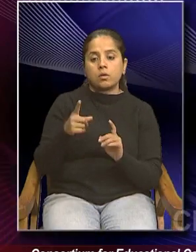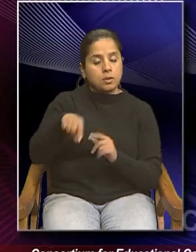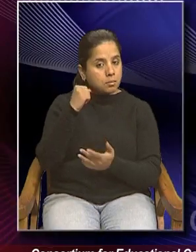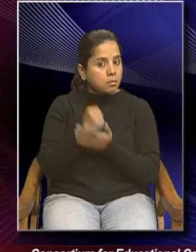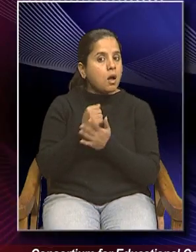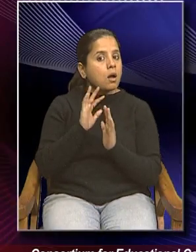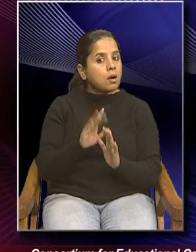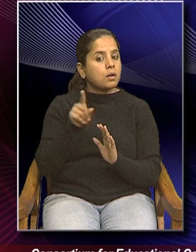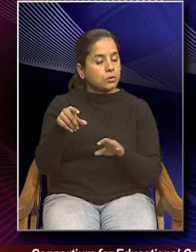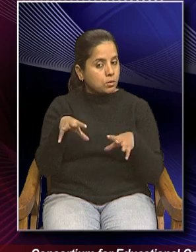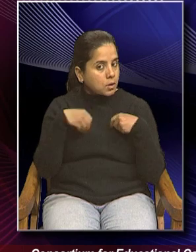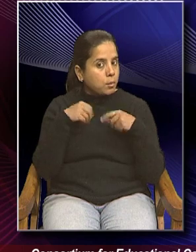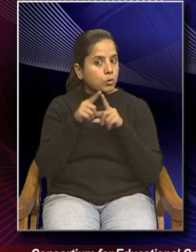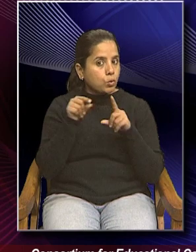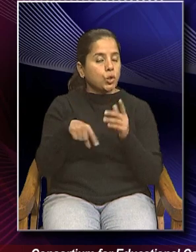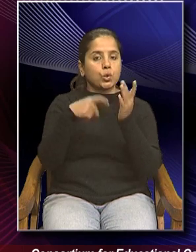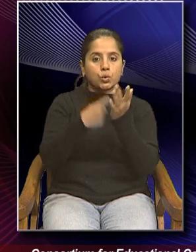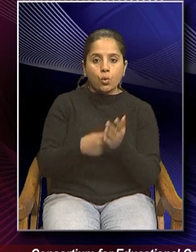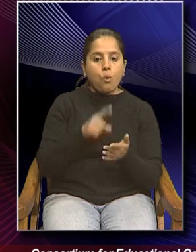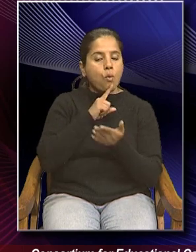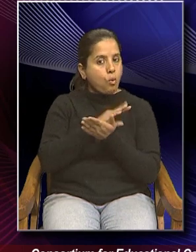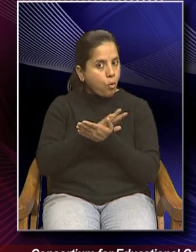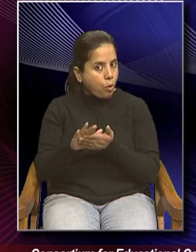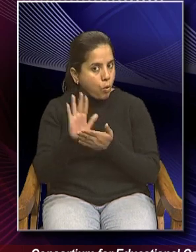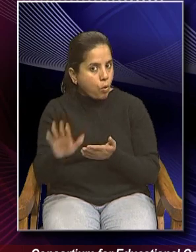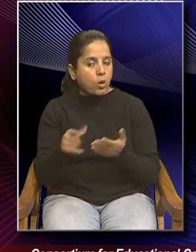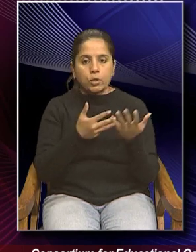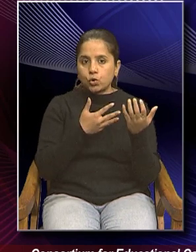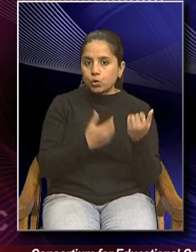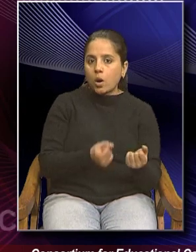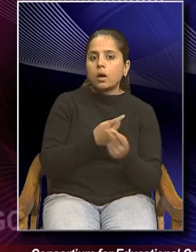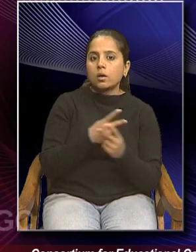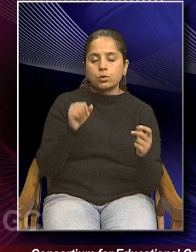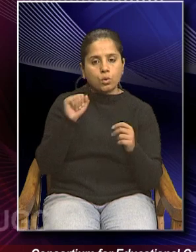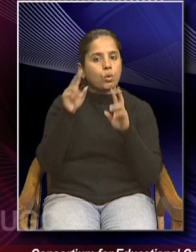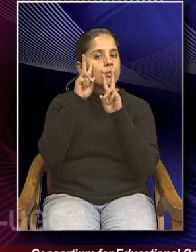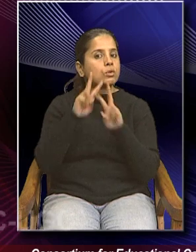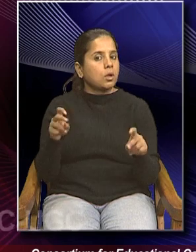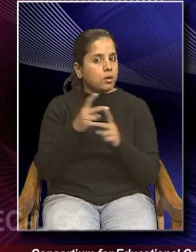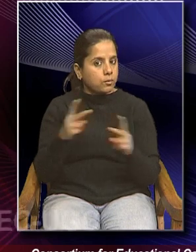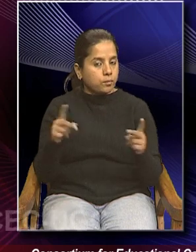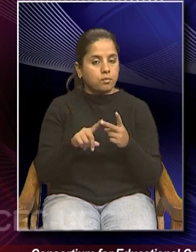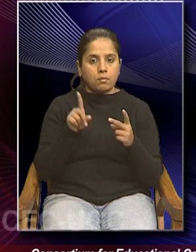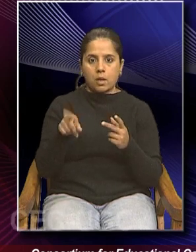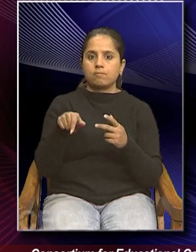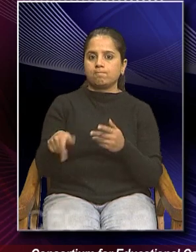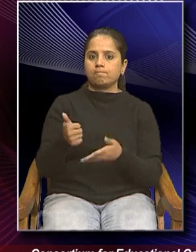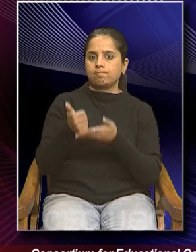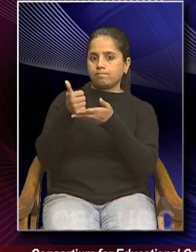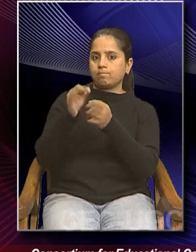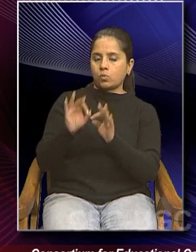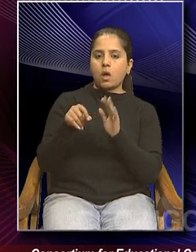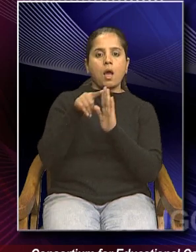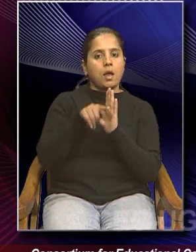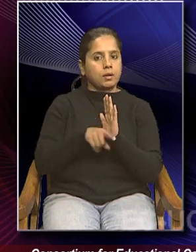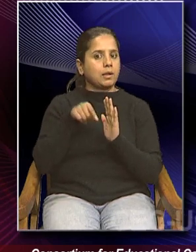also adhere to the principles of honesty and trustworthiness in their research while upholding the ethical standards